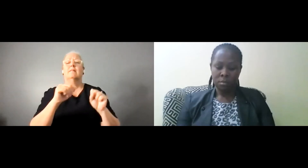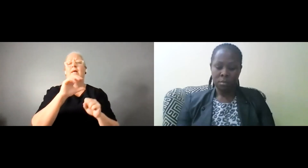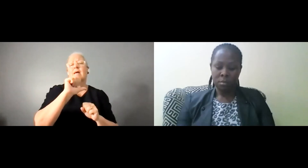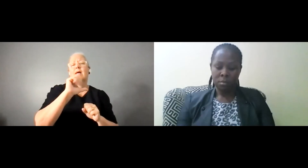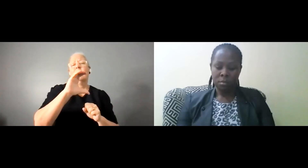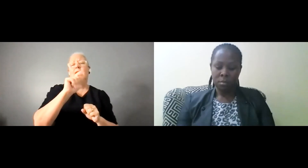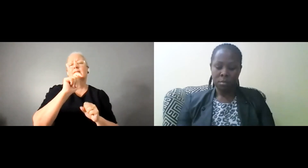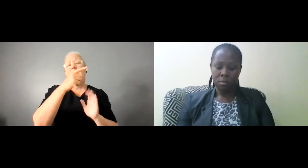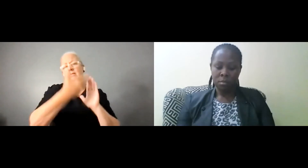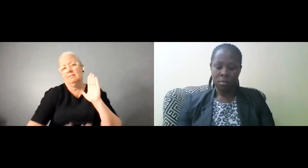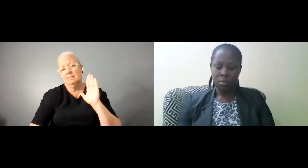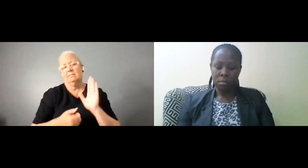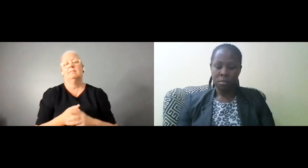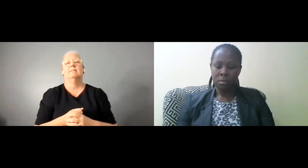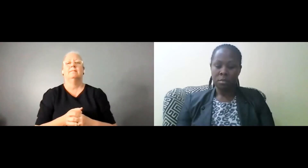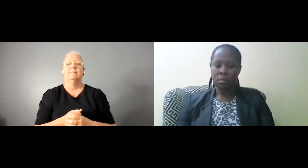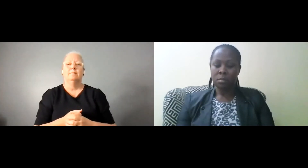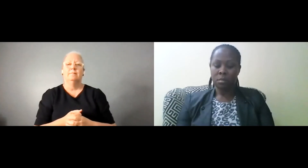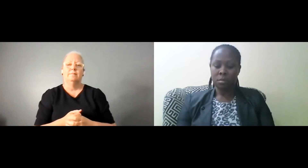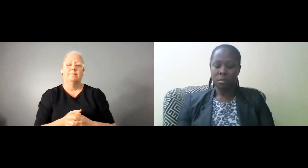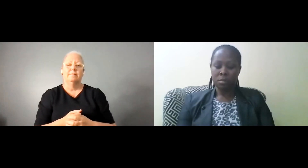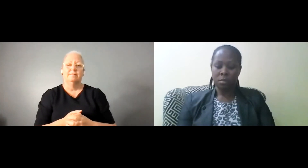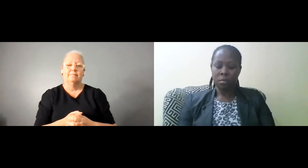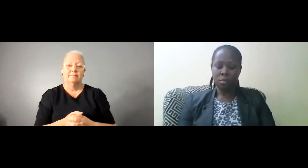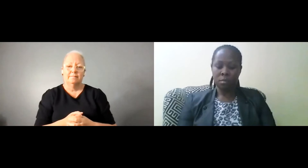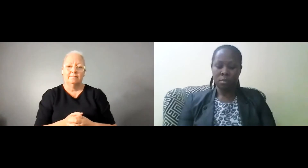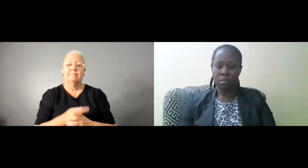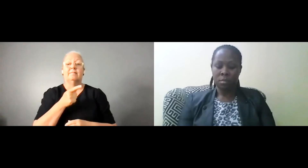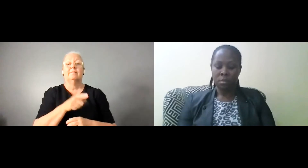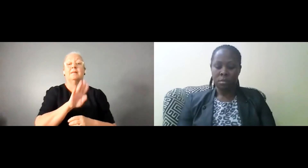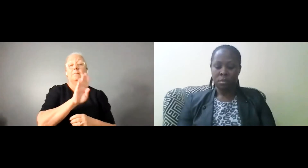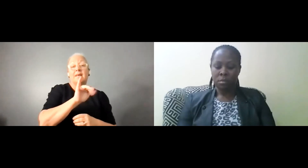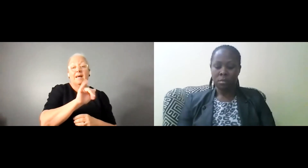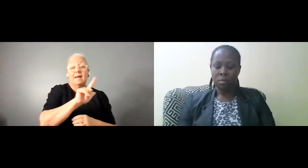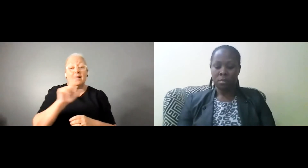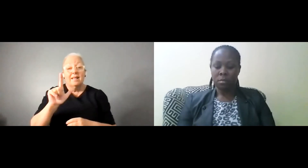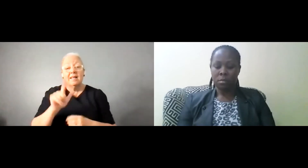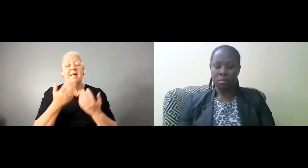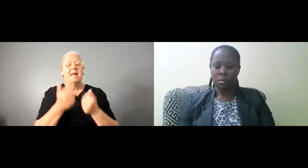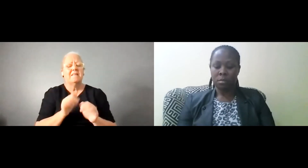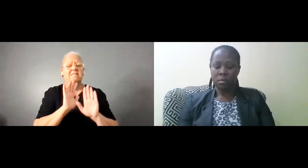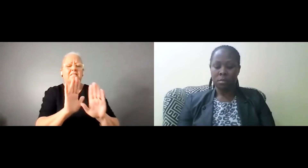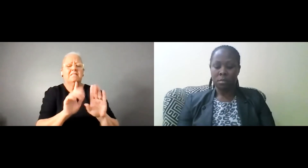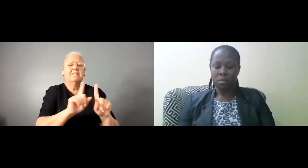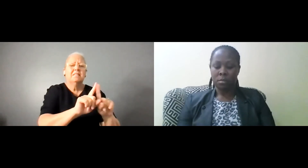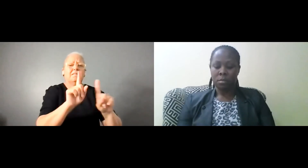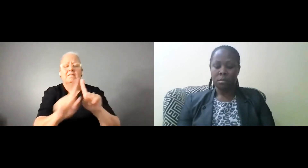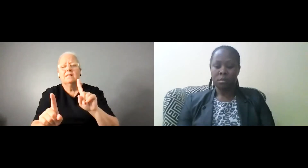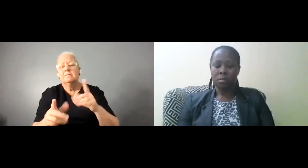So we have the people with disability have different problems, just they